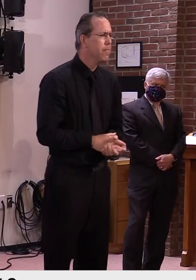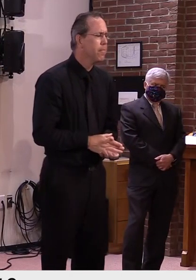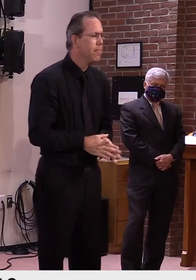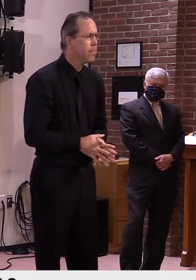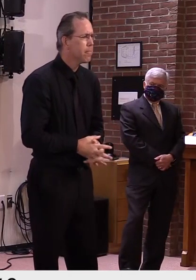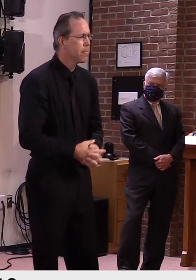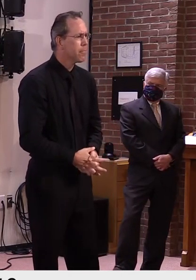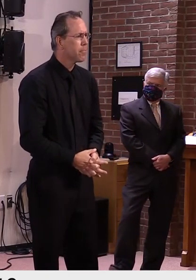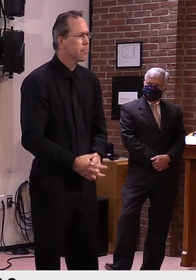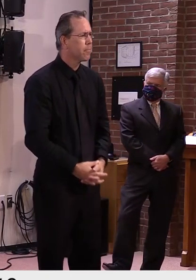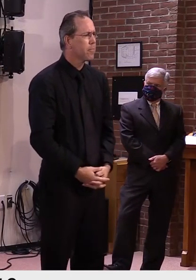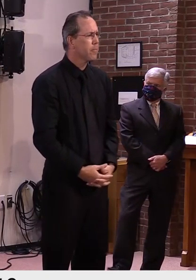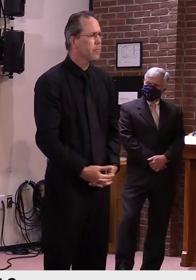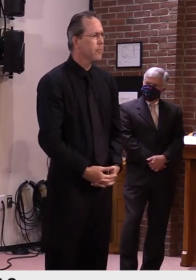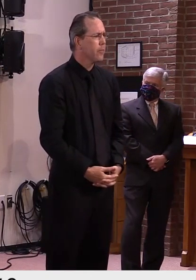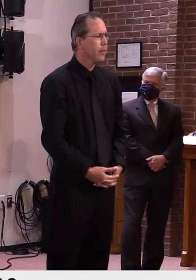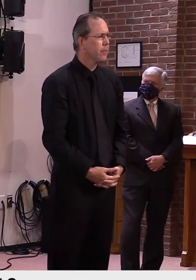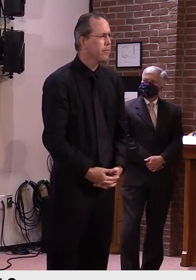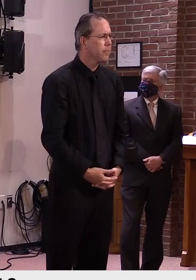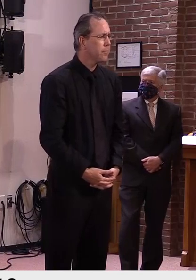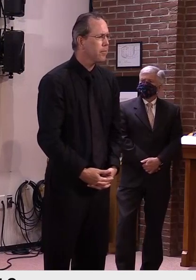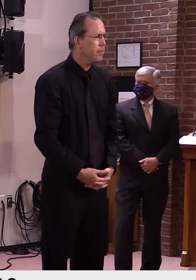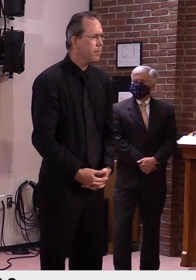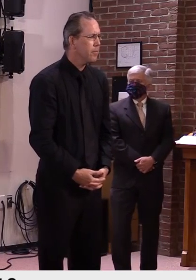they cause?